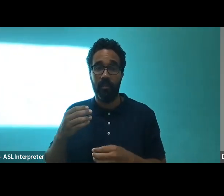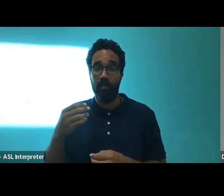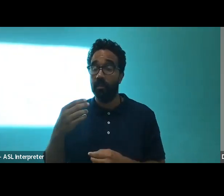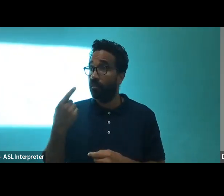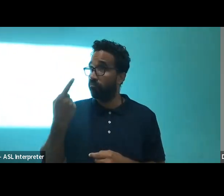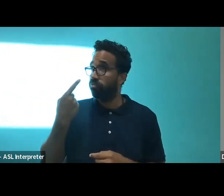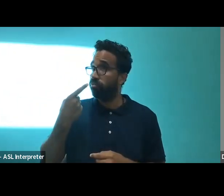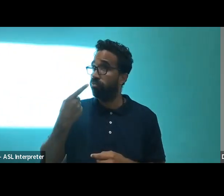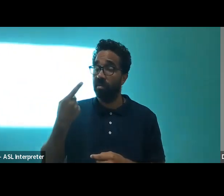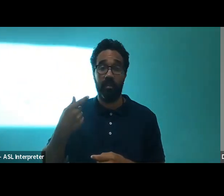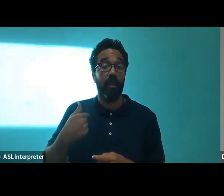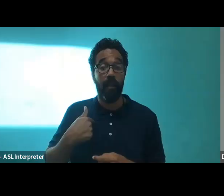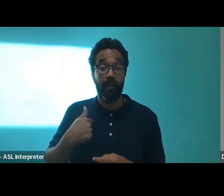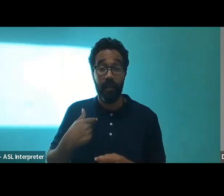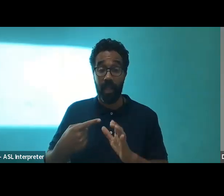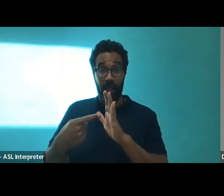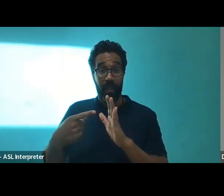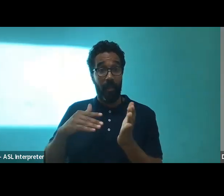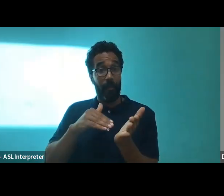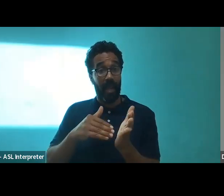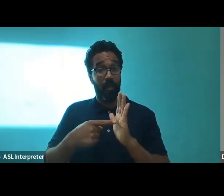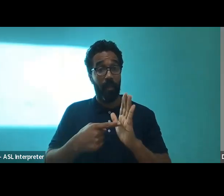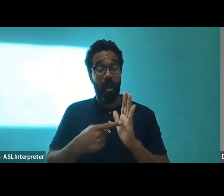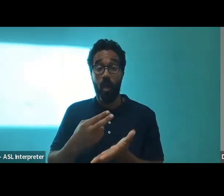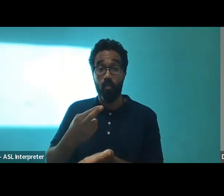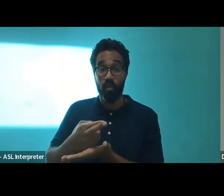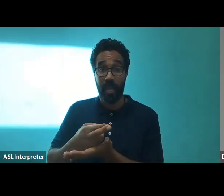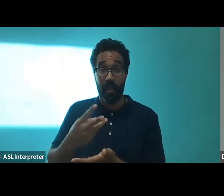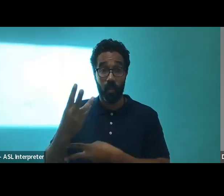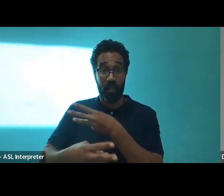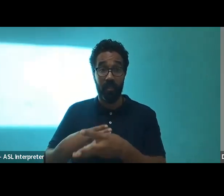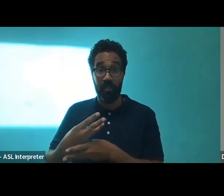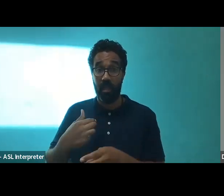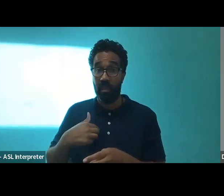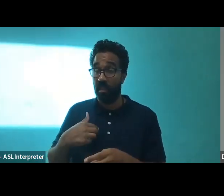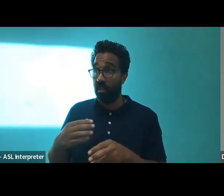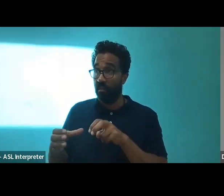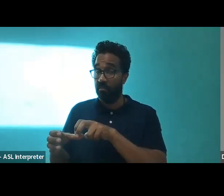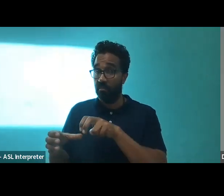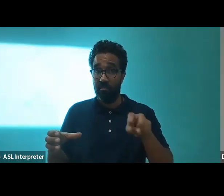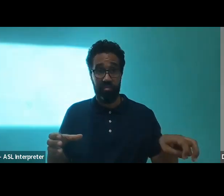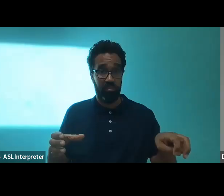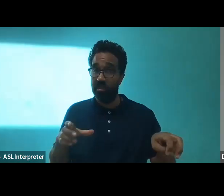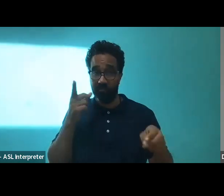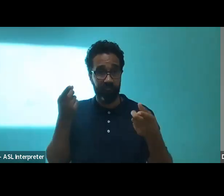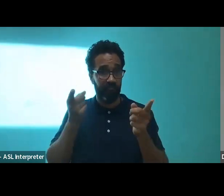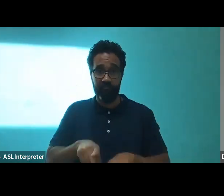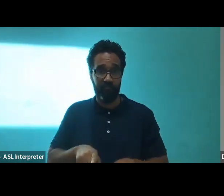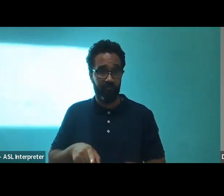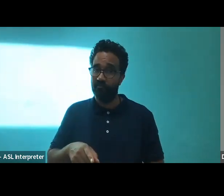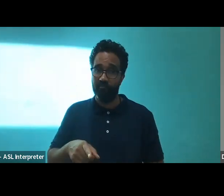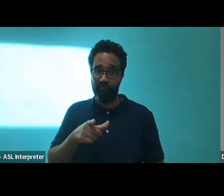I left the medical model rehab world because it wasn't a good match for me,